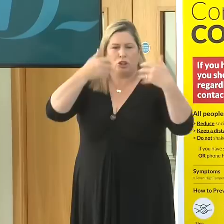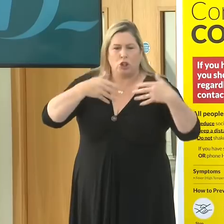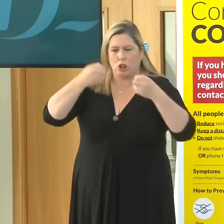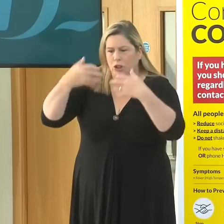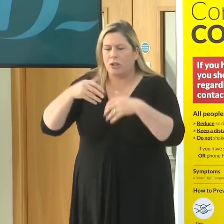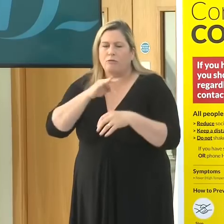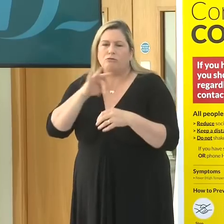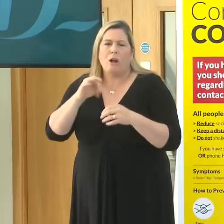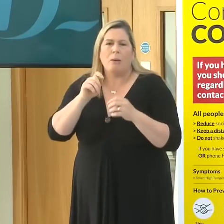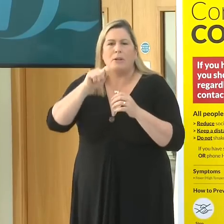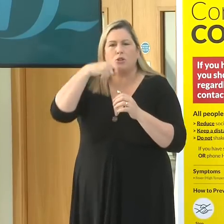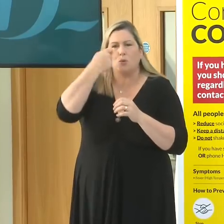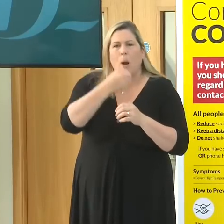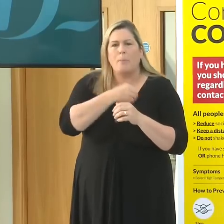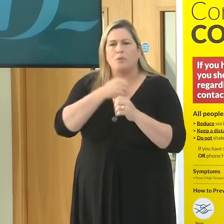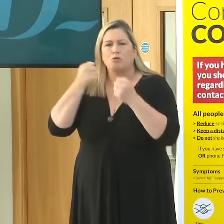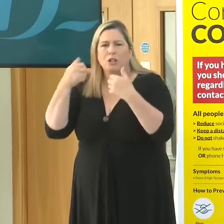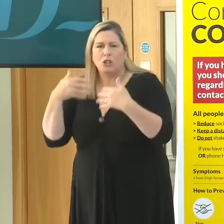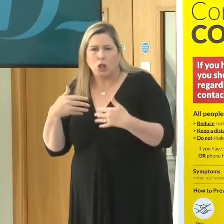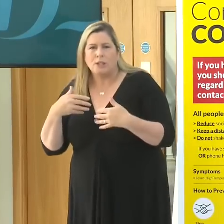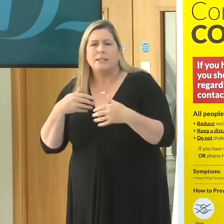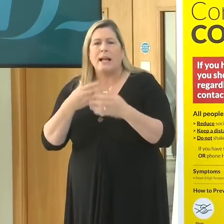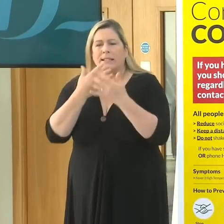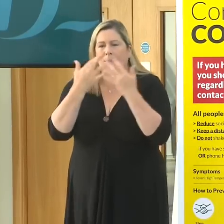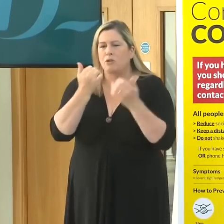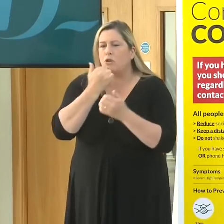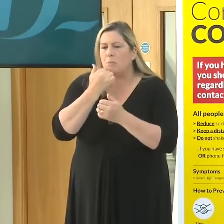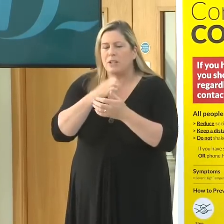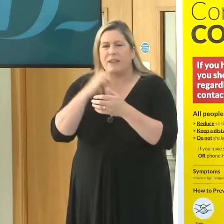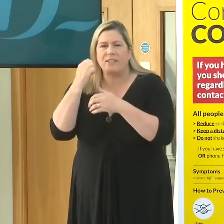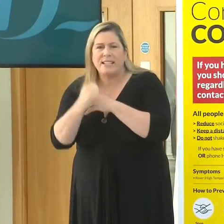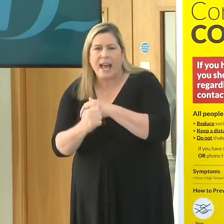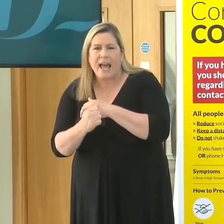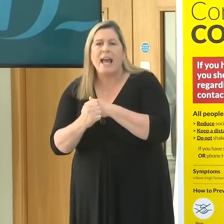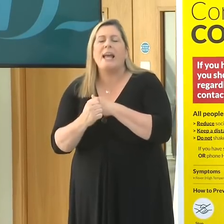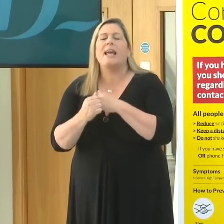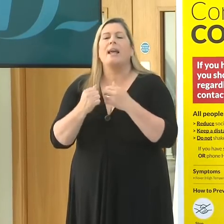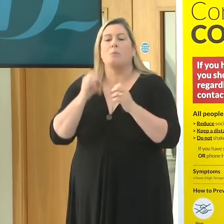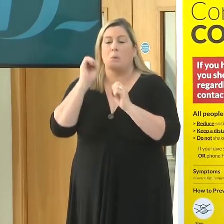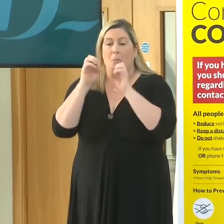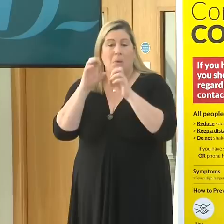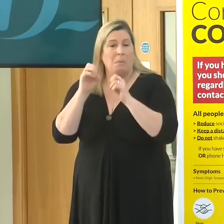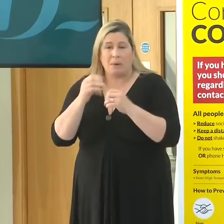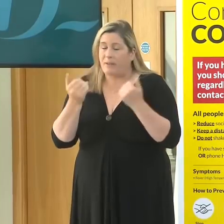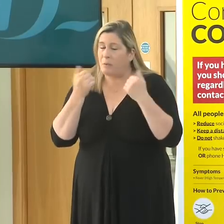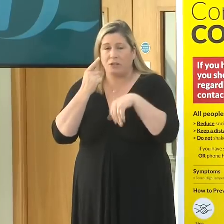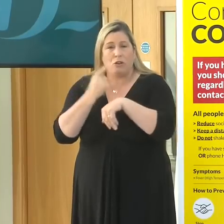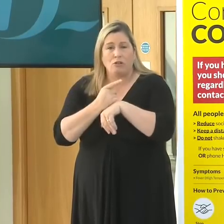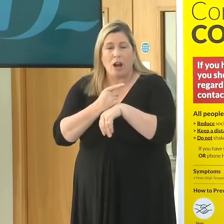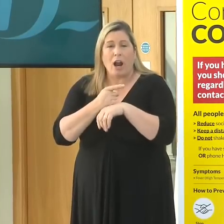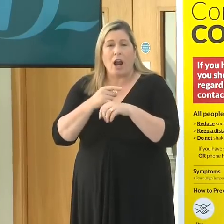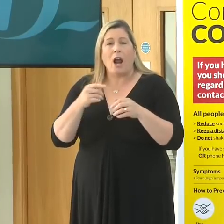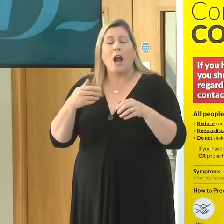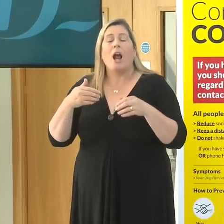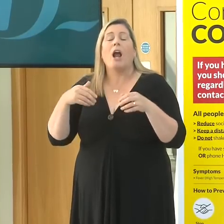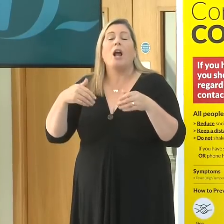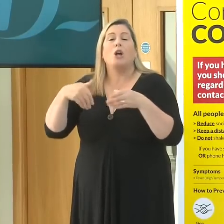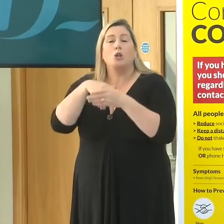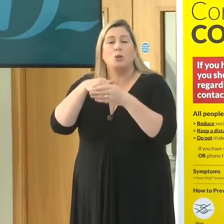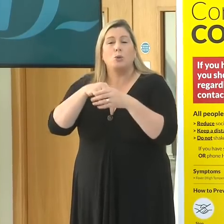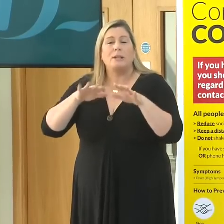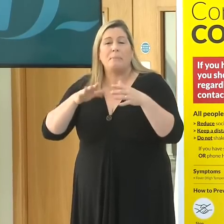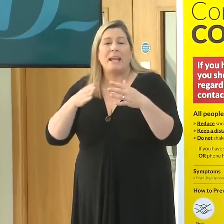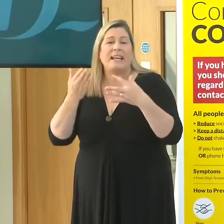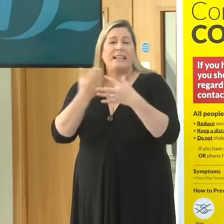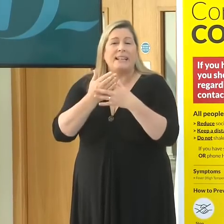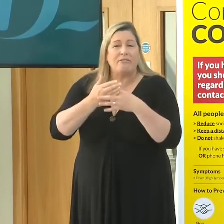result, including the volumes tested each day, rolling over the week, including the mean average of contacts per